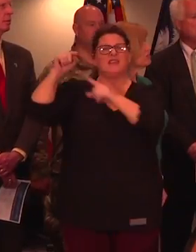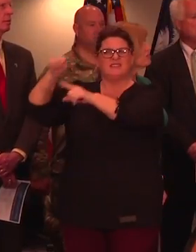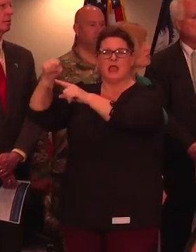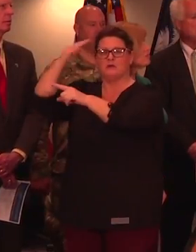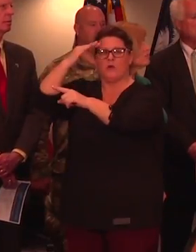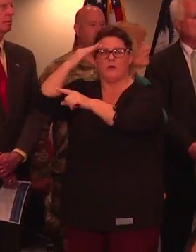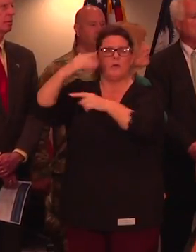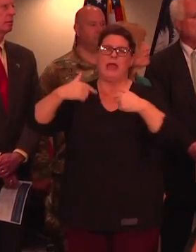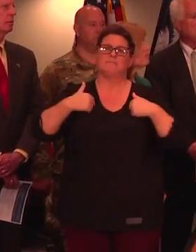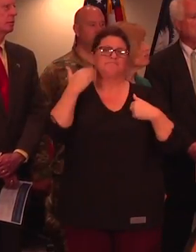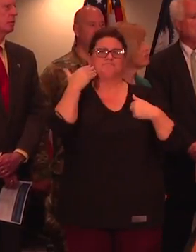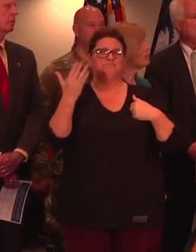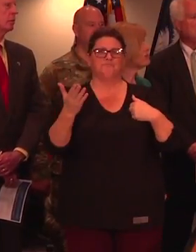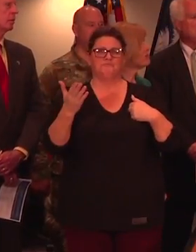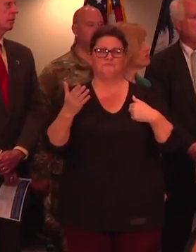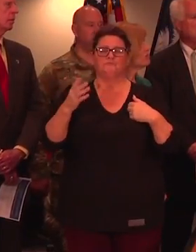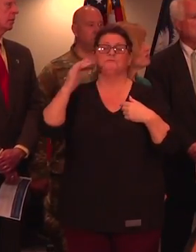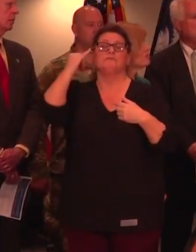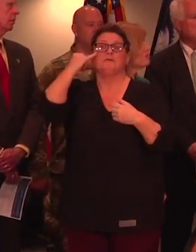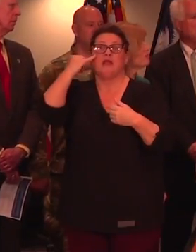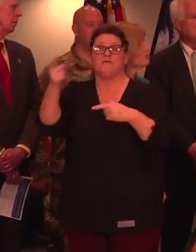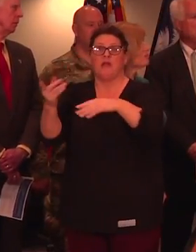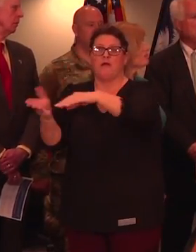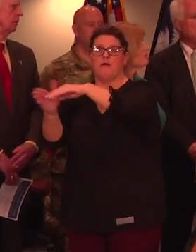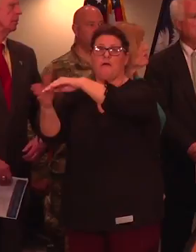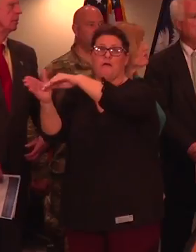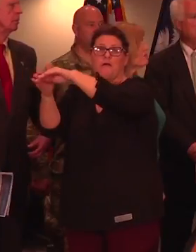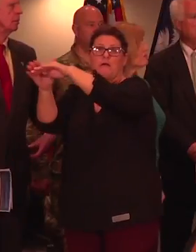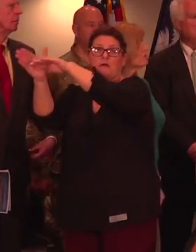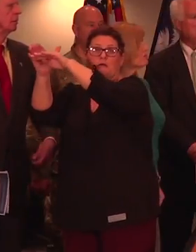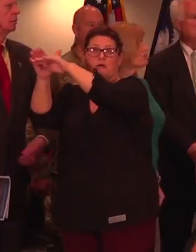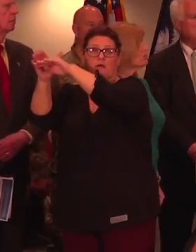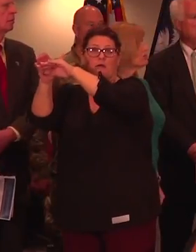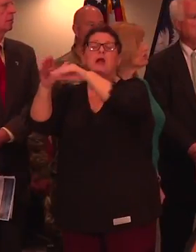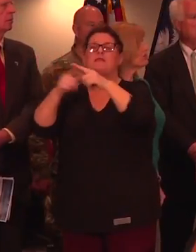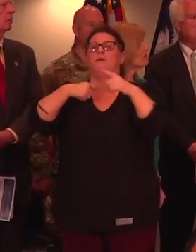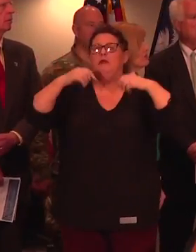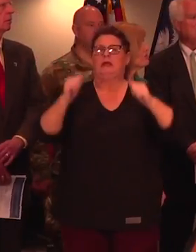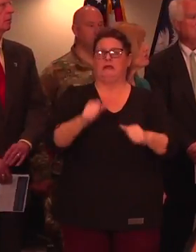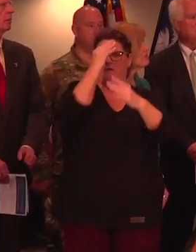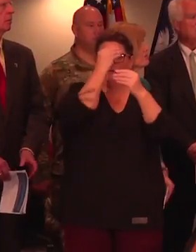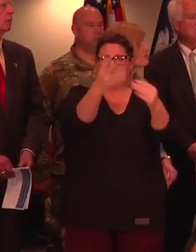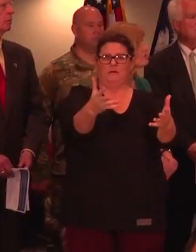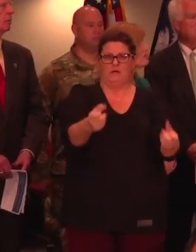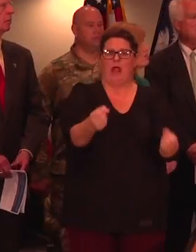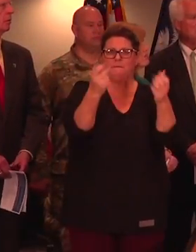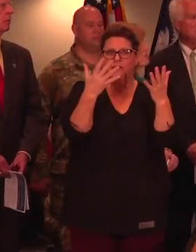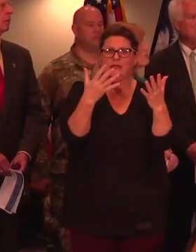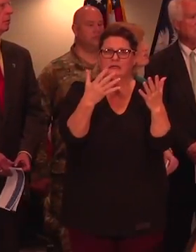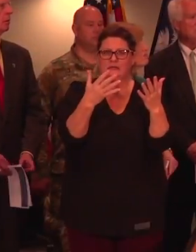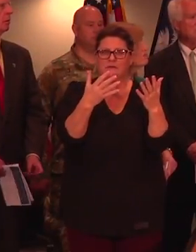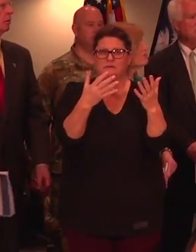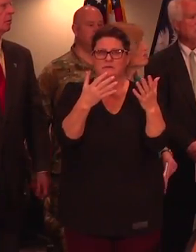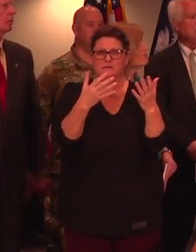with me. As the number of cases increase, the expectation that we'll be able to report on the number being monitored and in particular